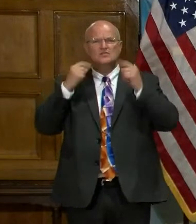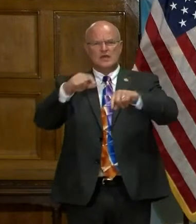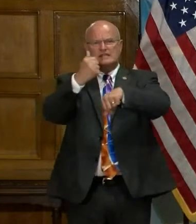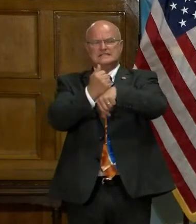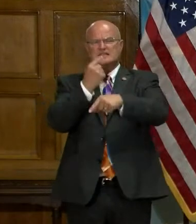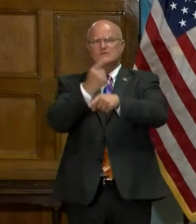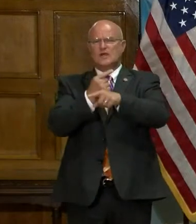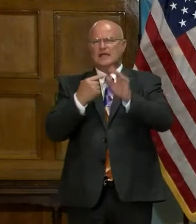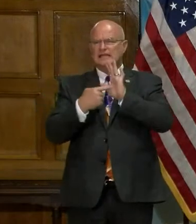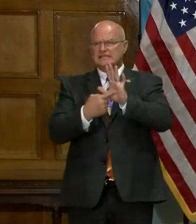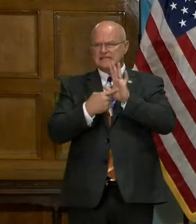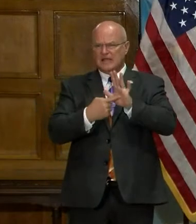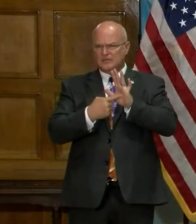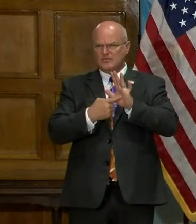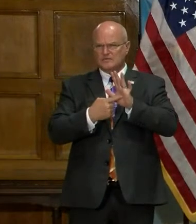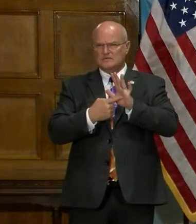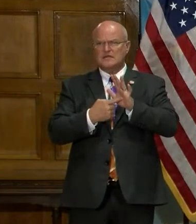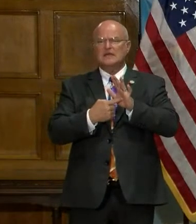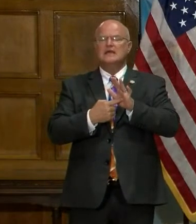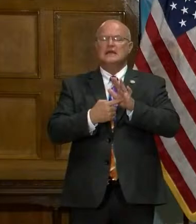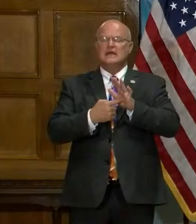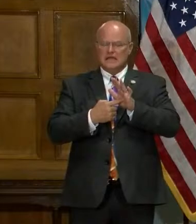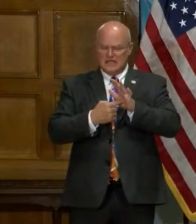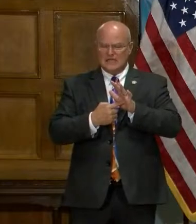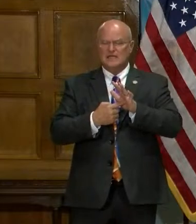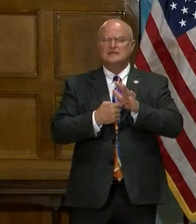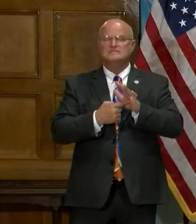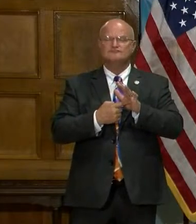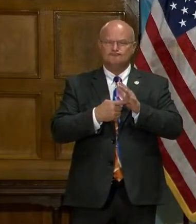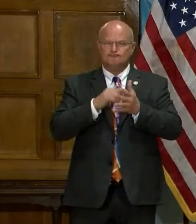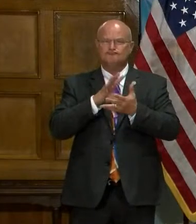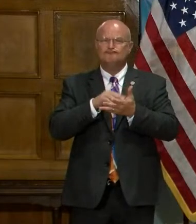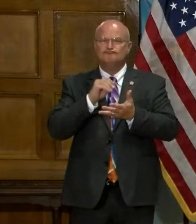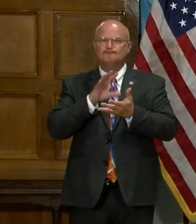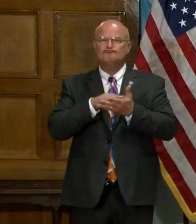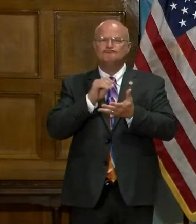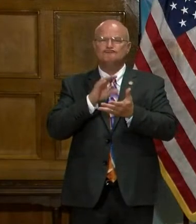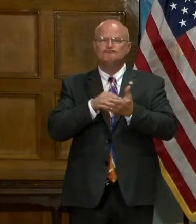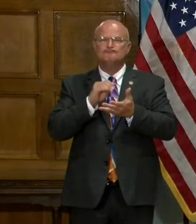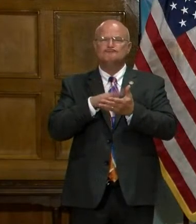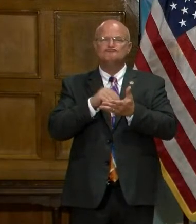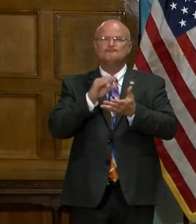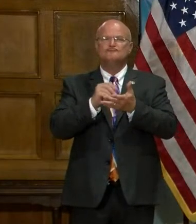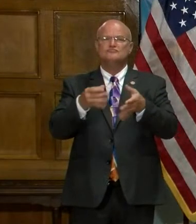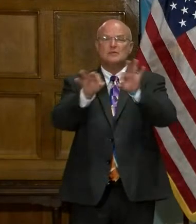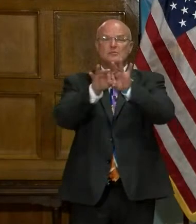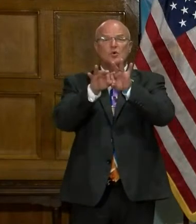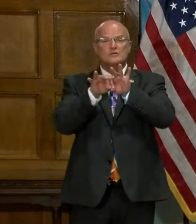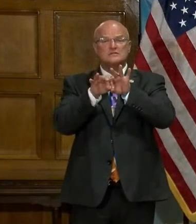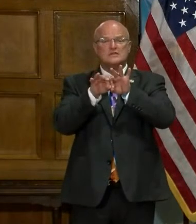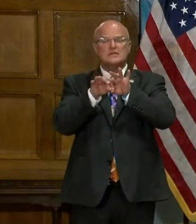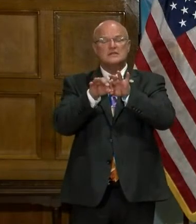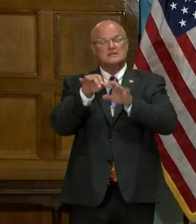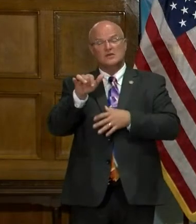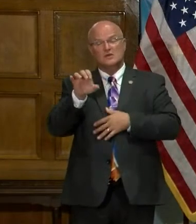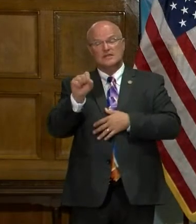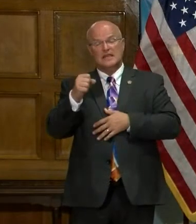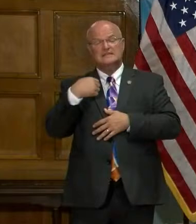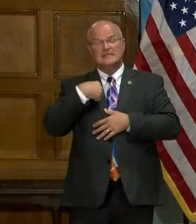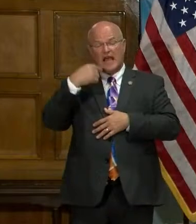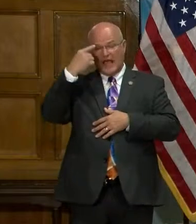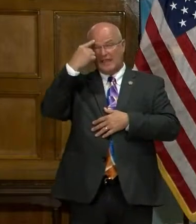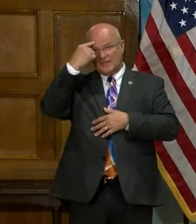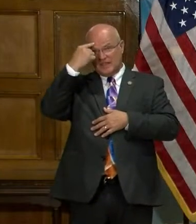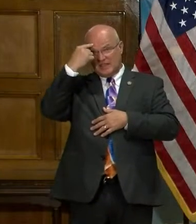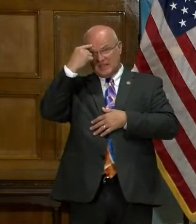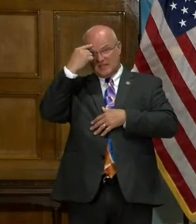set the right example. And it's been a long learning curve as to the importance of it. And so, yes, I think we're